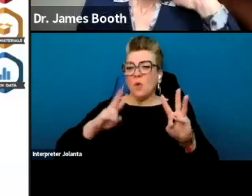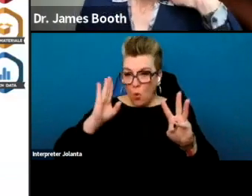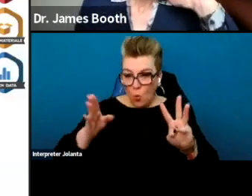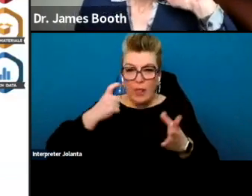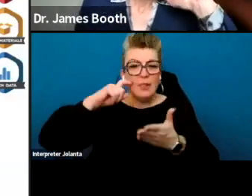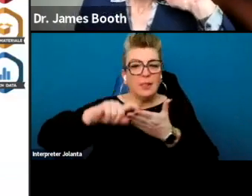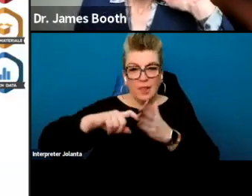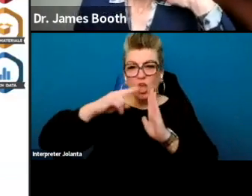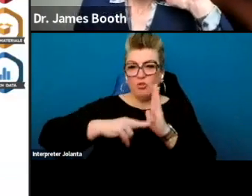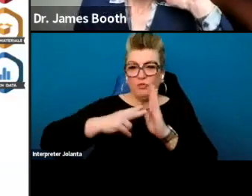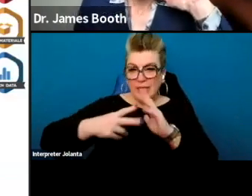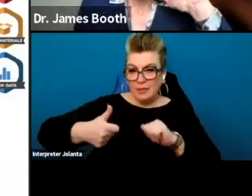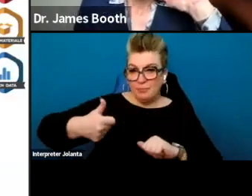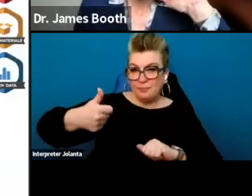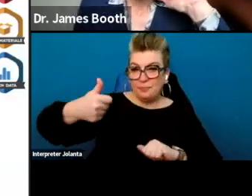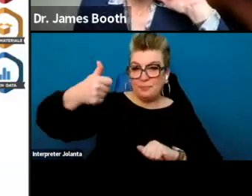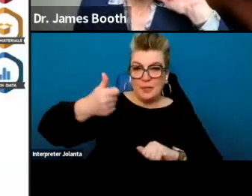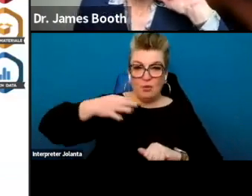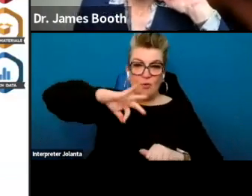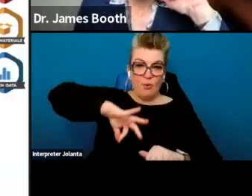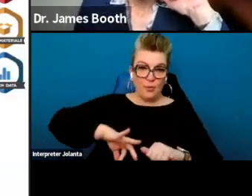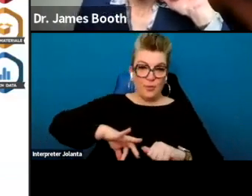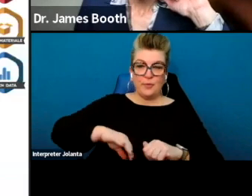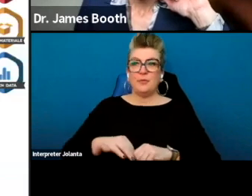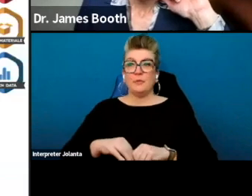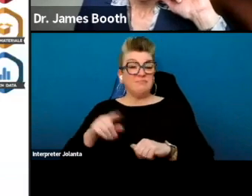So this work provides important evidence